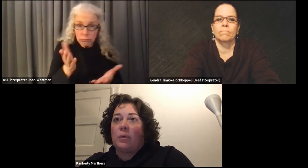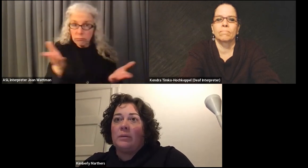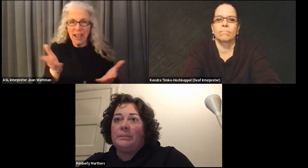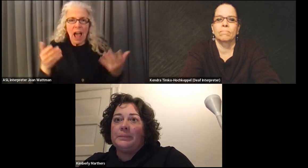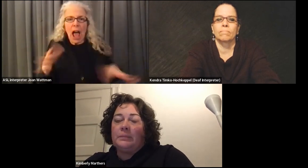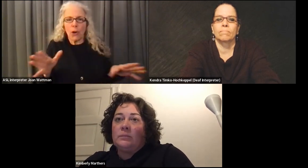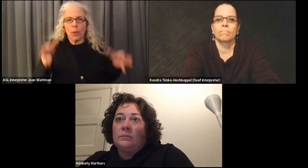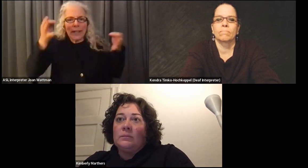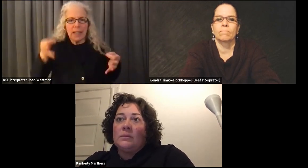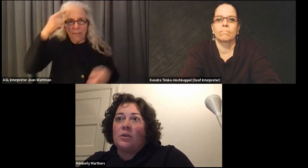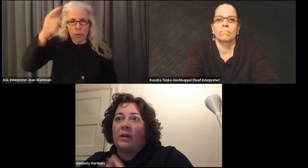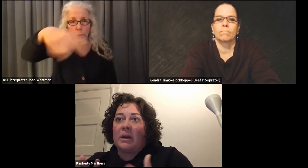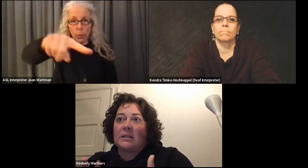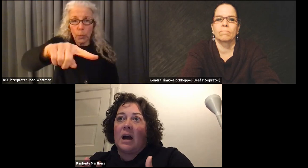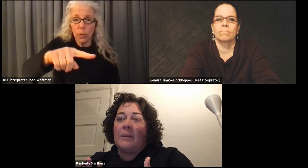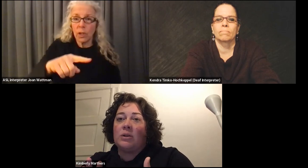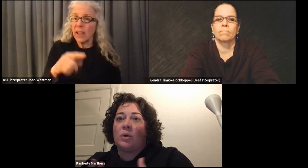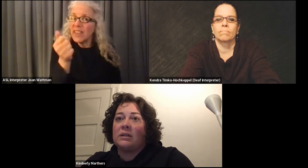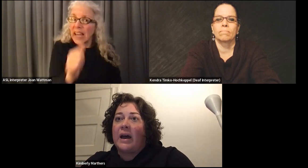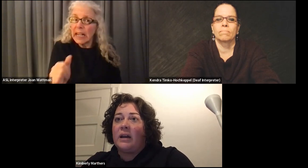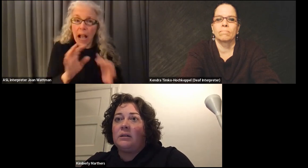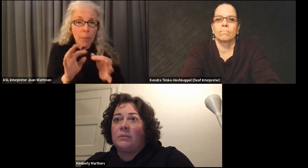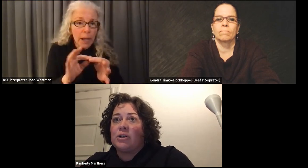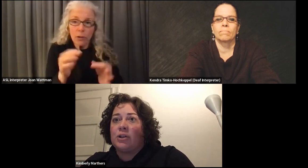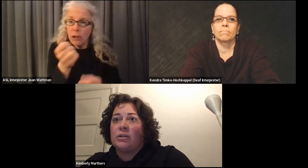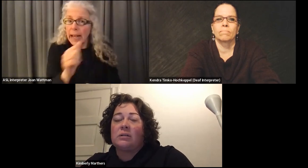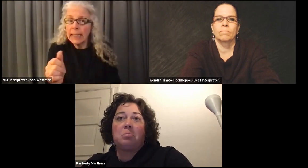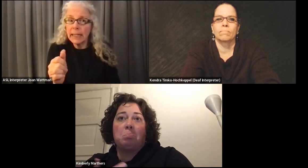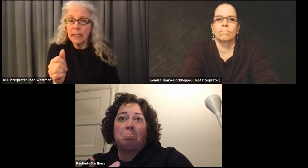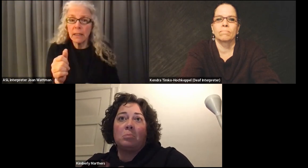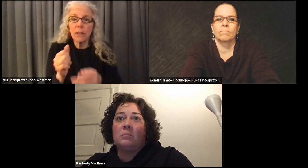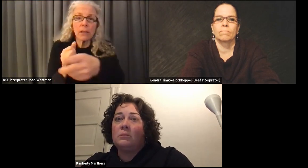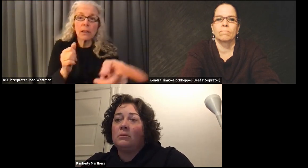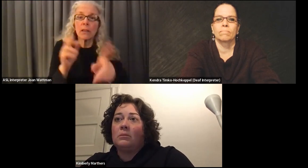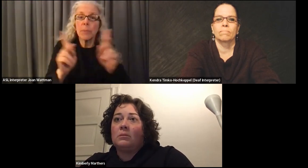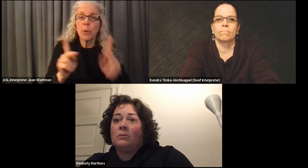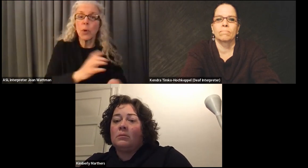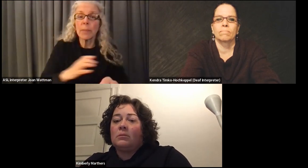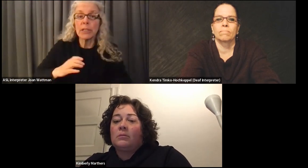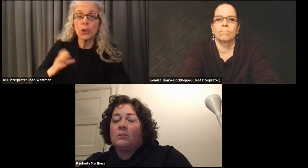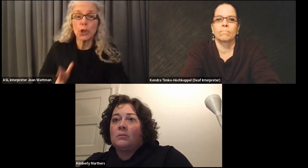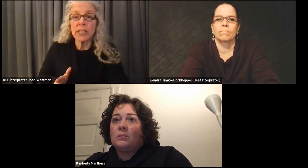say yes for everyone. So if anybody has a comment towards that, commissioners.